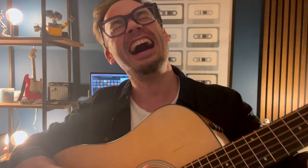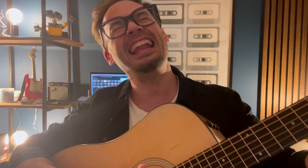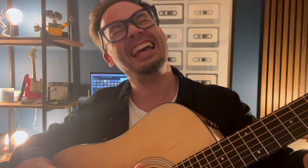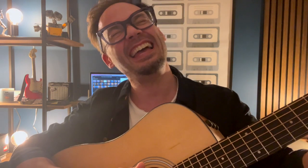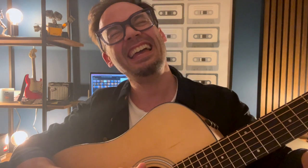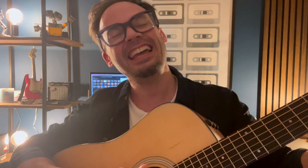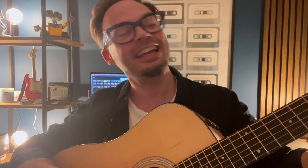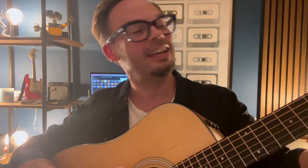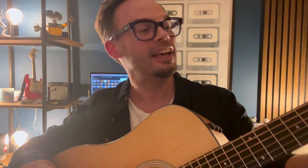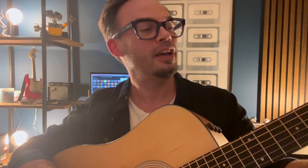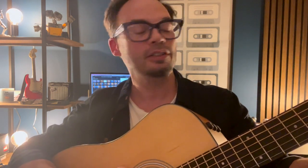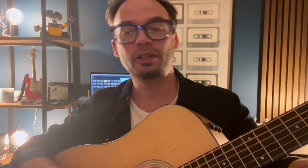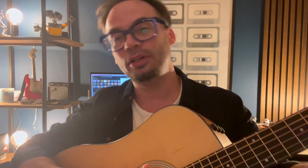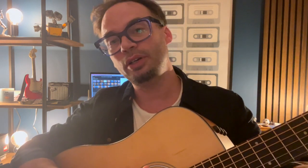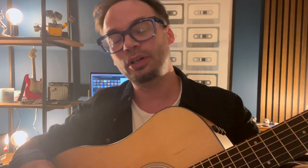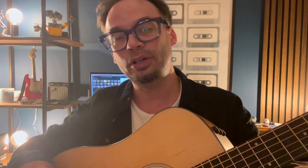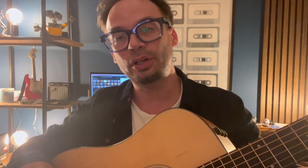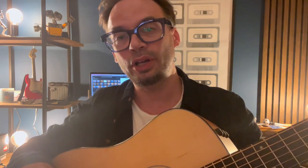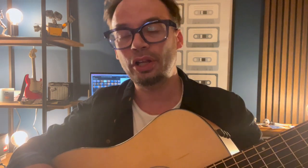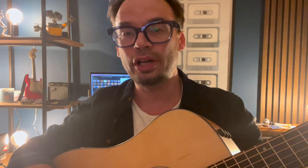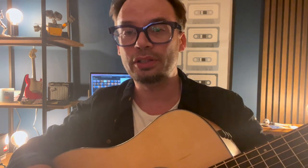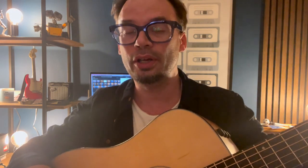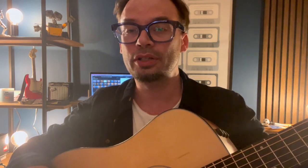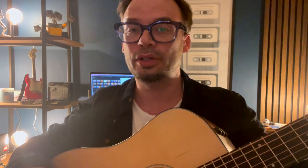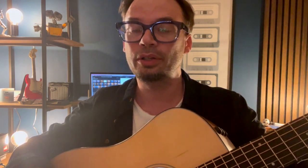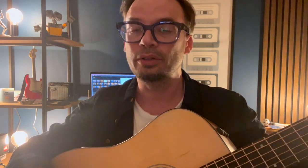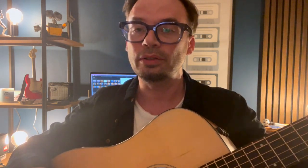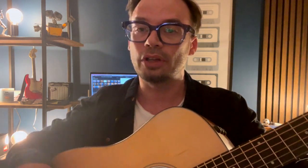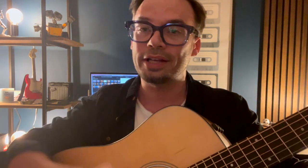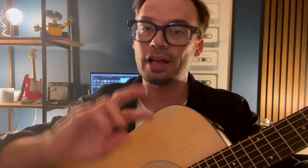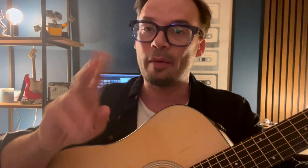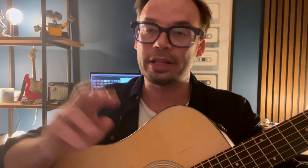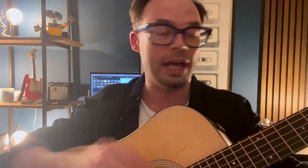Do do do do do do Nice harmony there